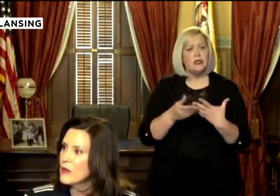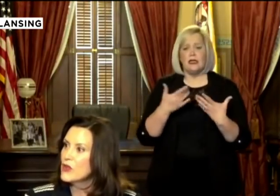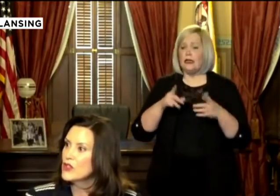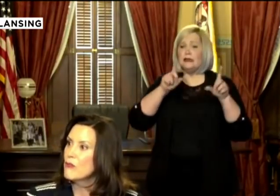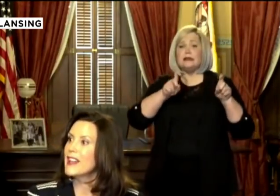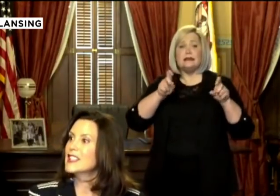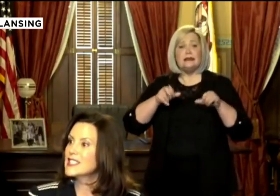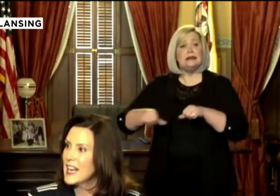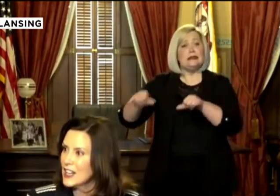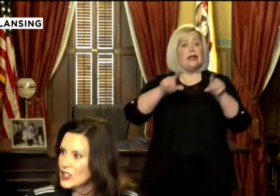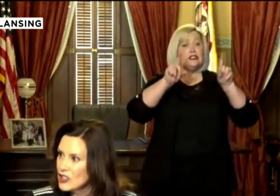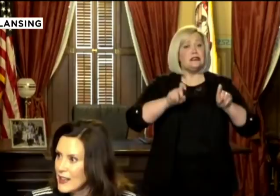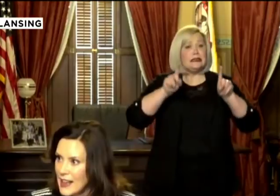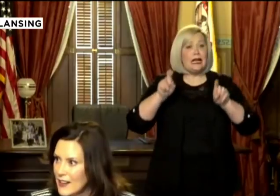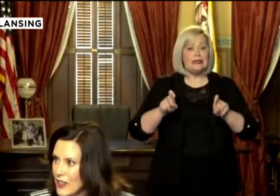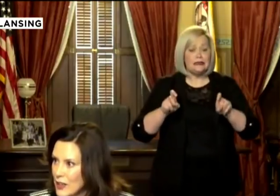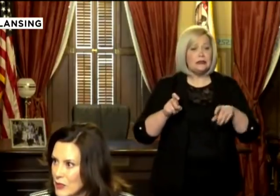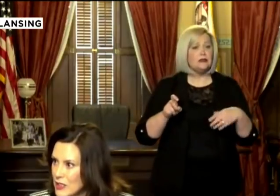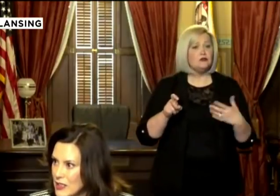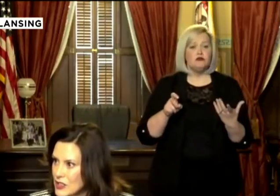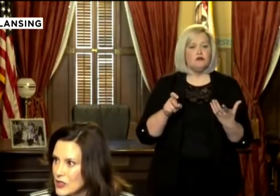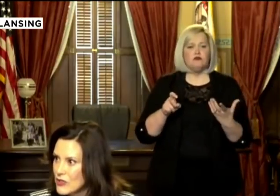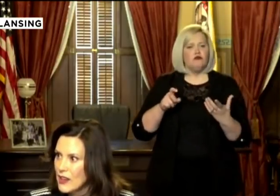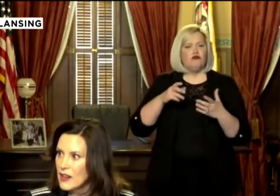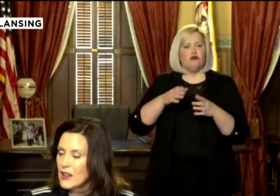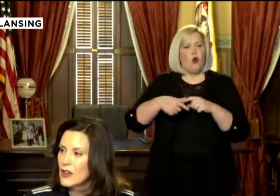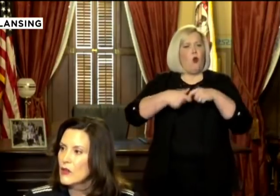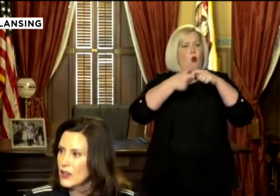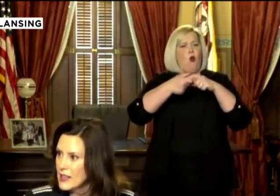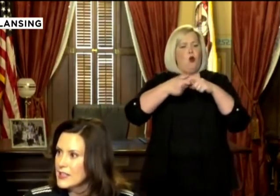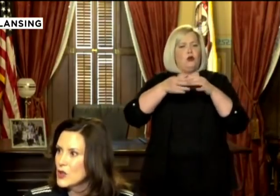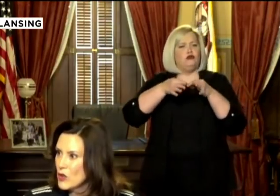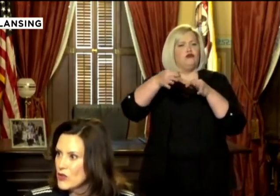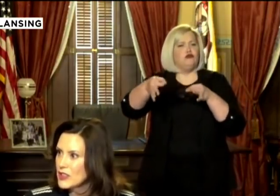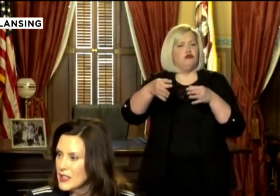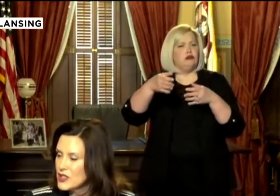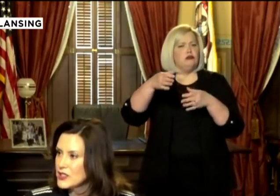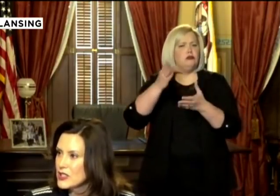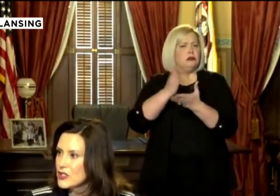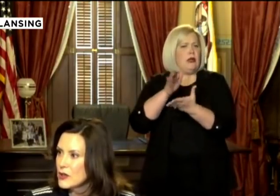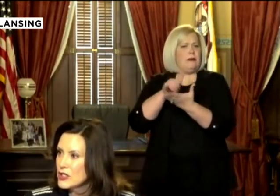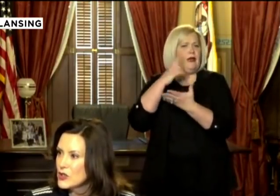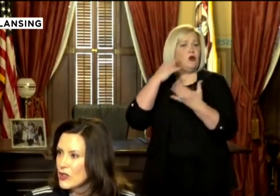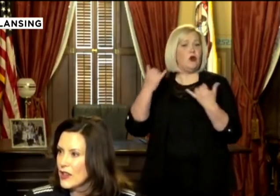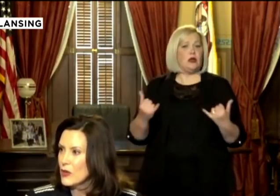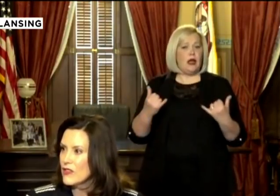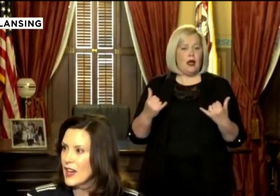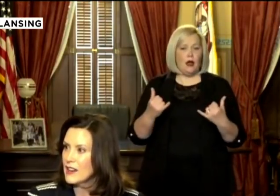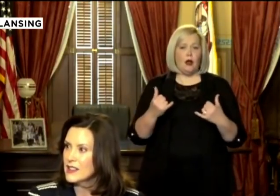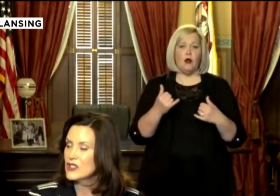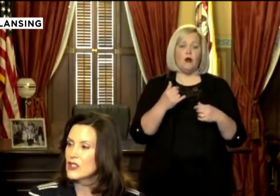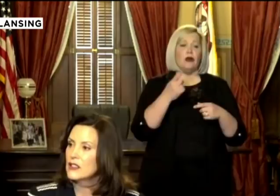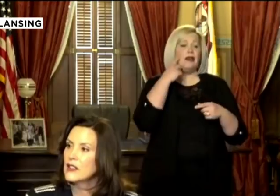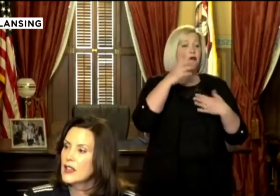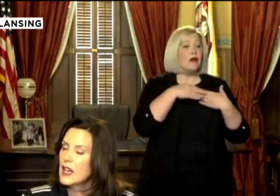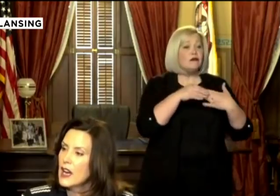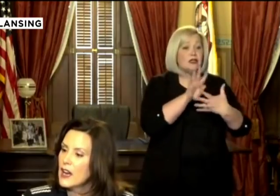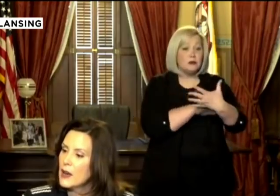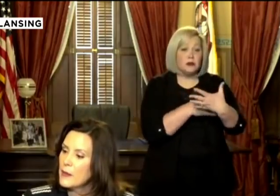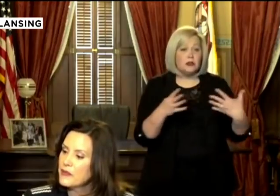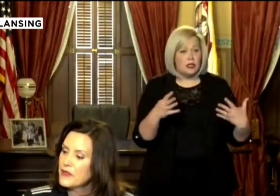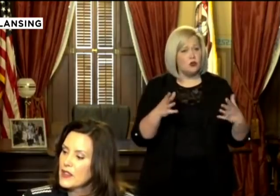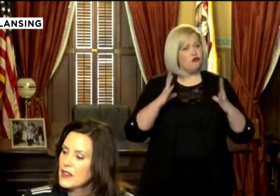that if they want to move to a balanced calendar, they have that ability to do that. We're going to need to work with the legislature to ensure that we've got